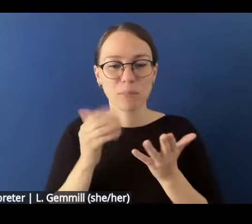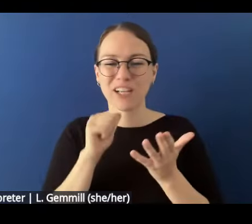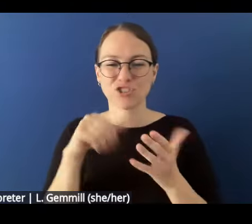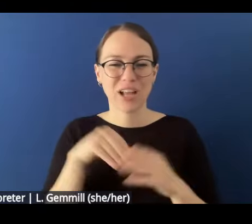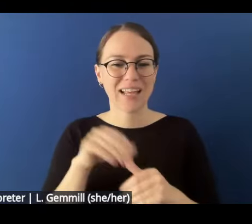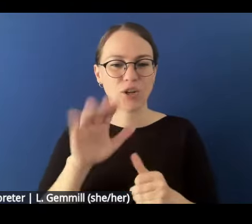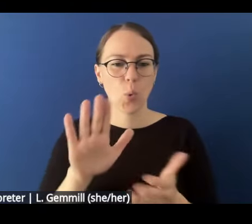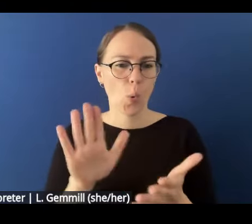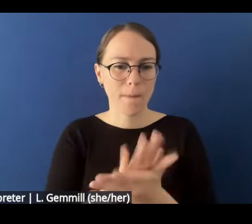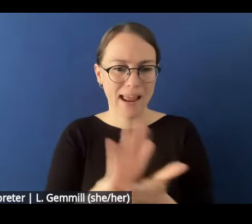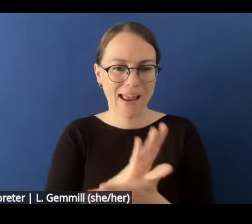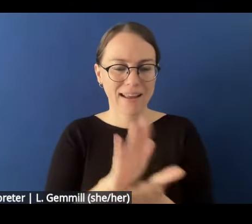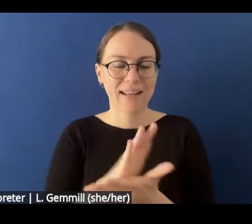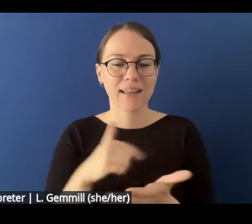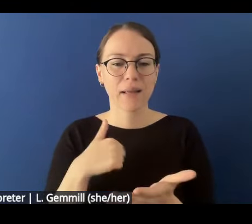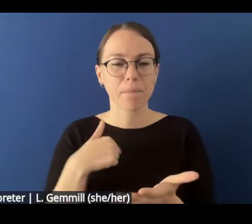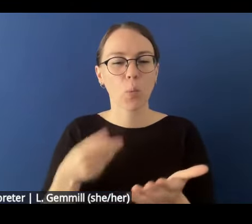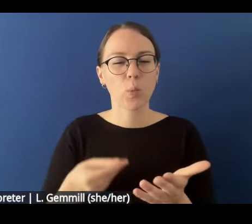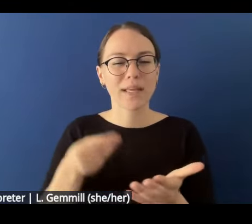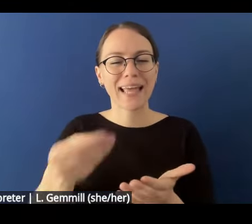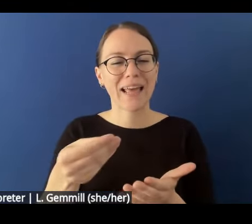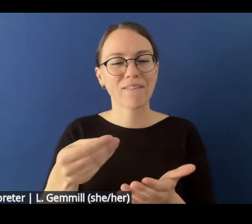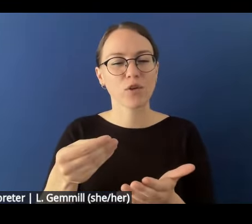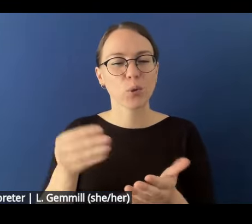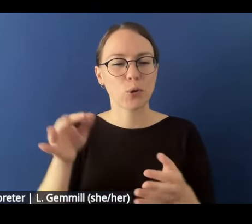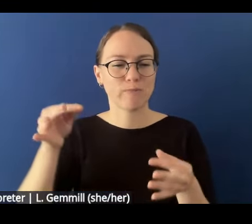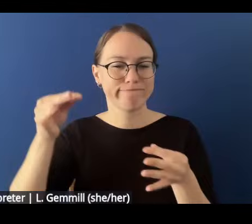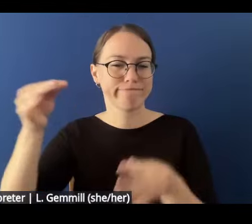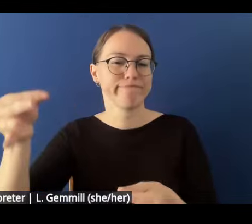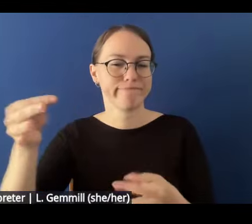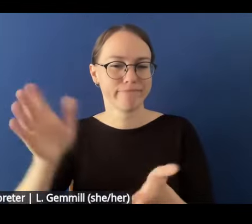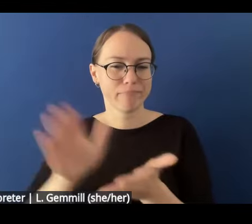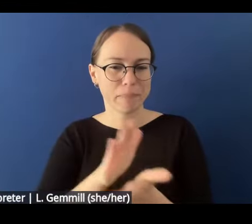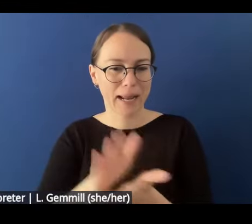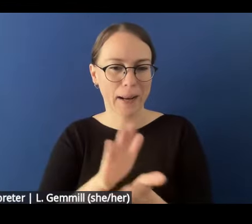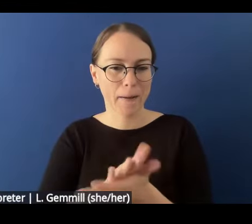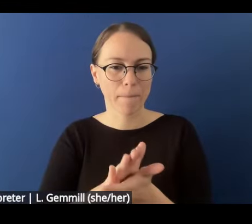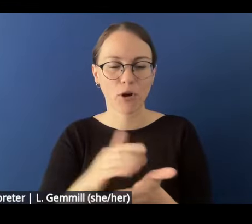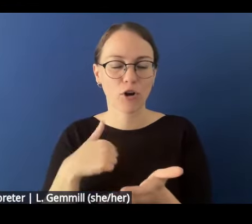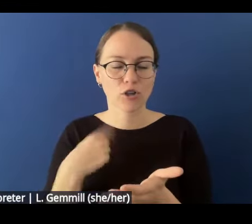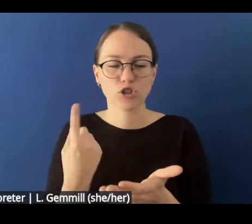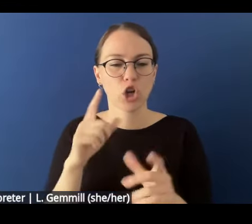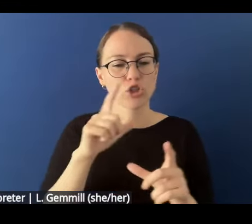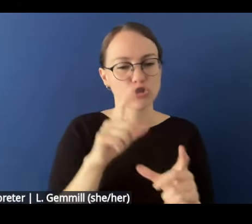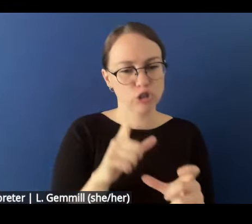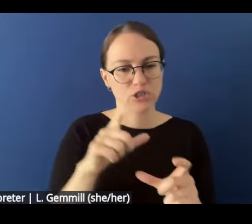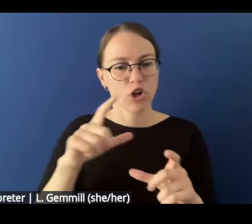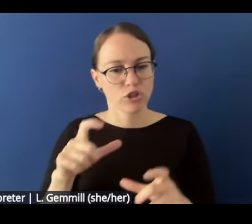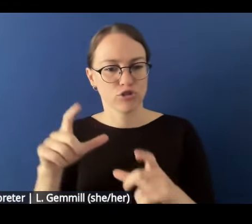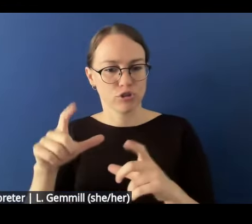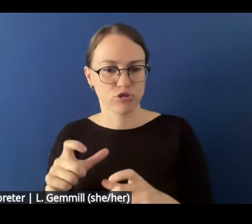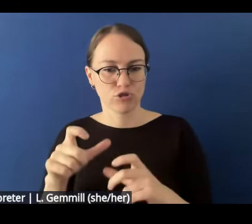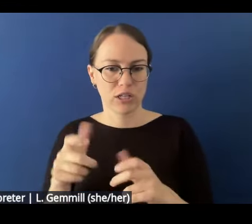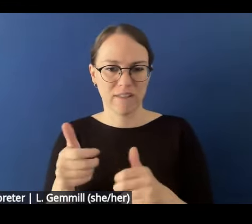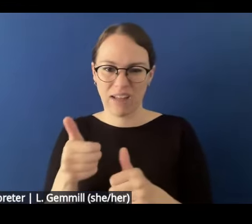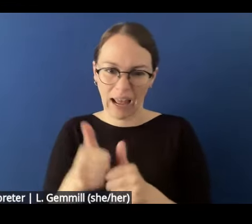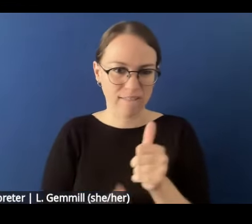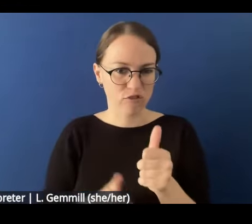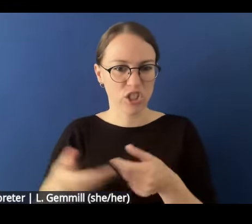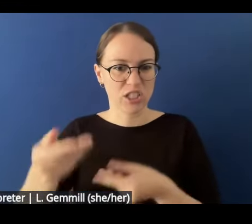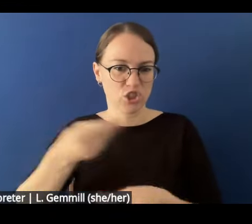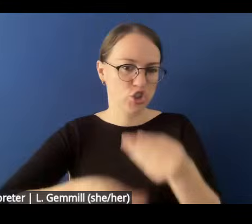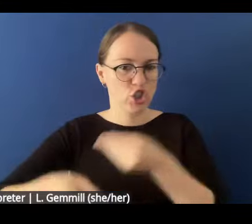which we went through the petitions and just took screenshots of every circulator who was part of the